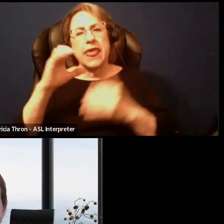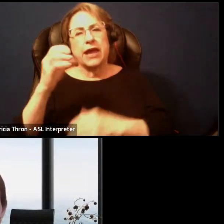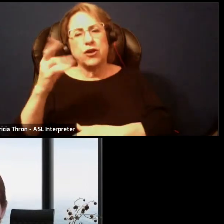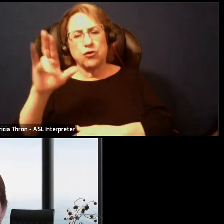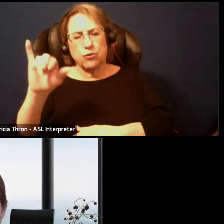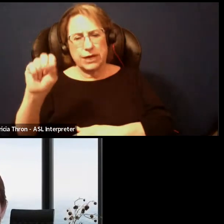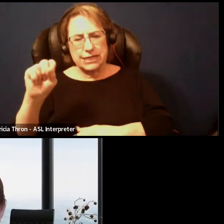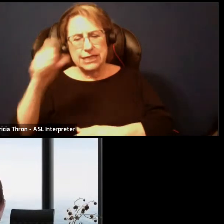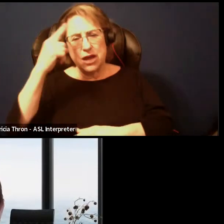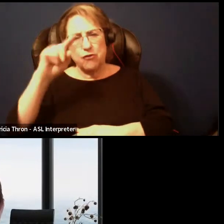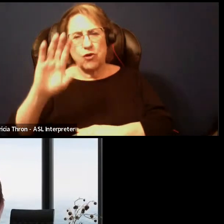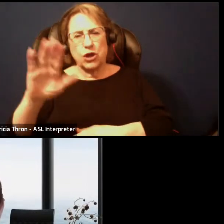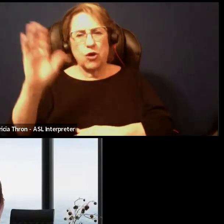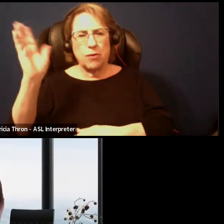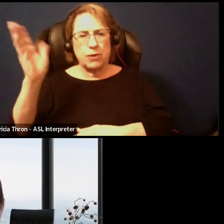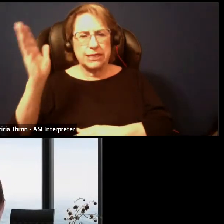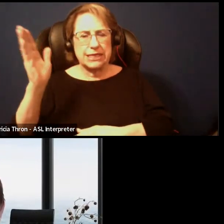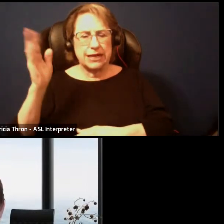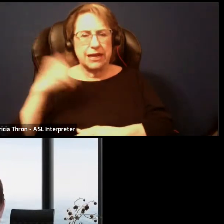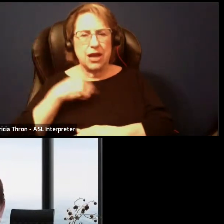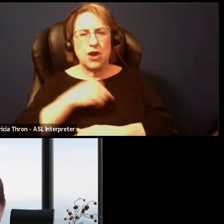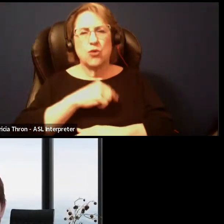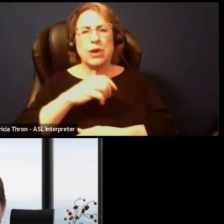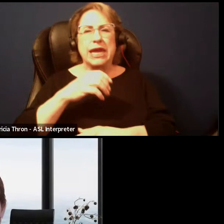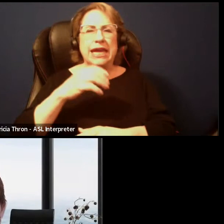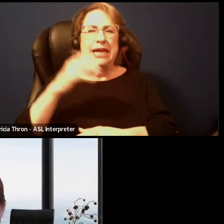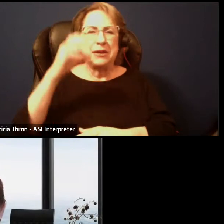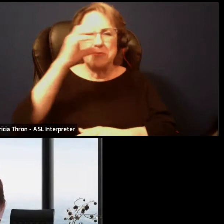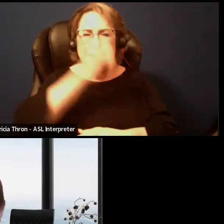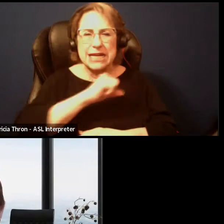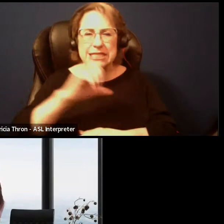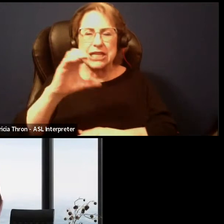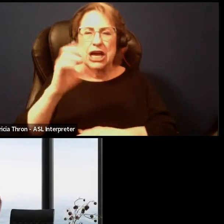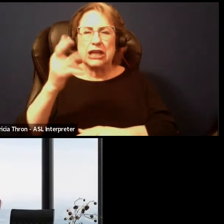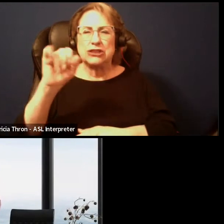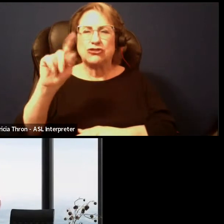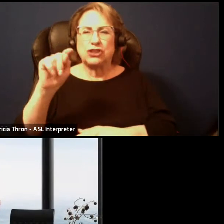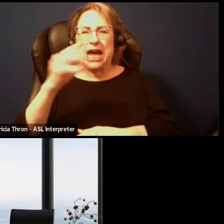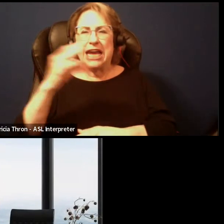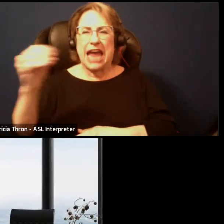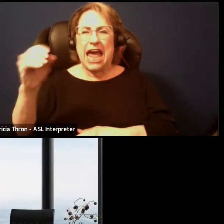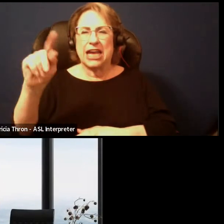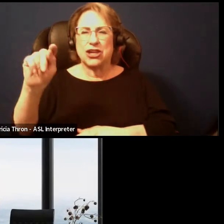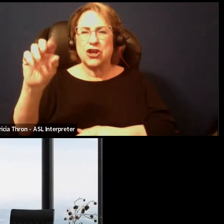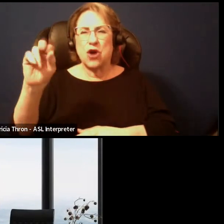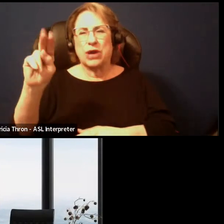presentation. Appreciate it. We missed Chet and Tony. I just tell you that right now, but you did a great job.